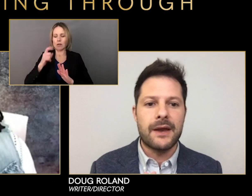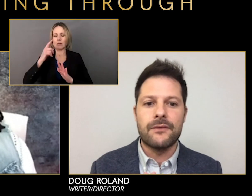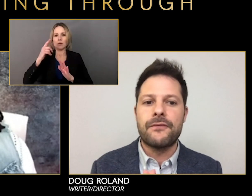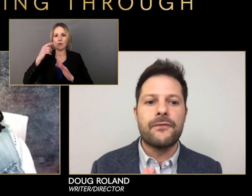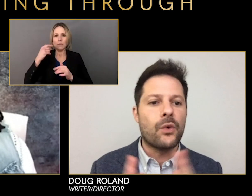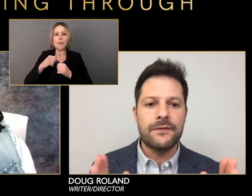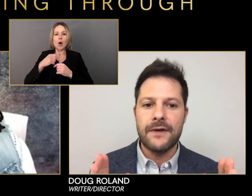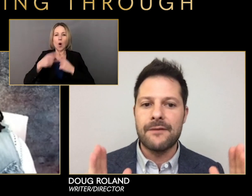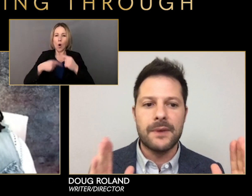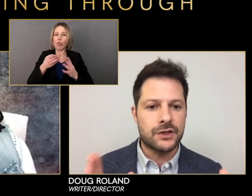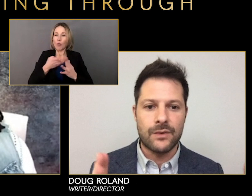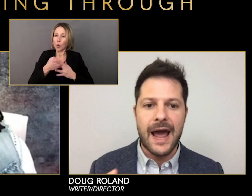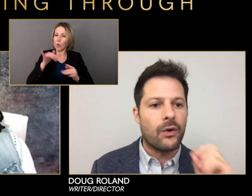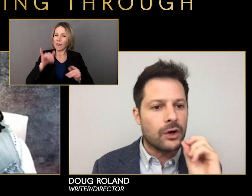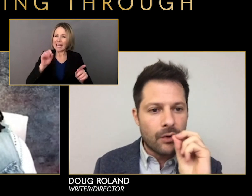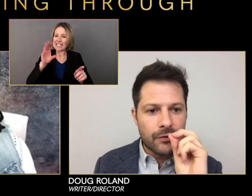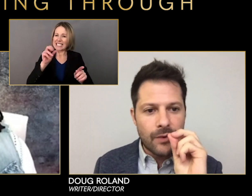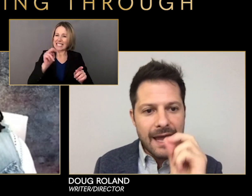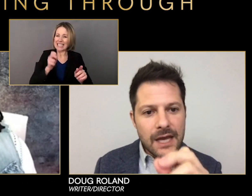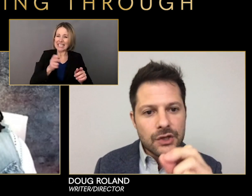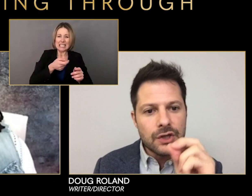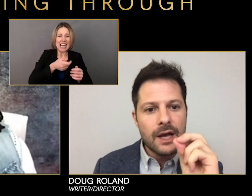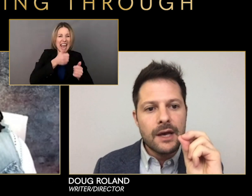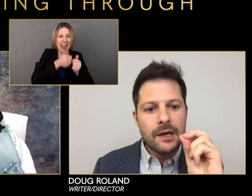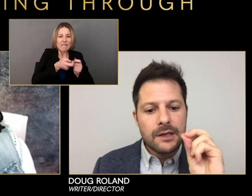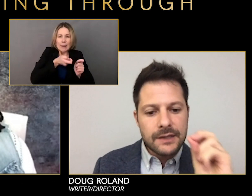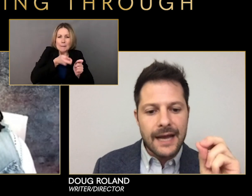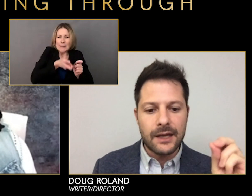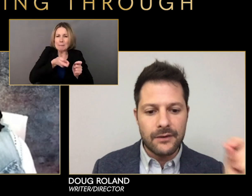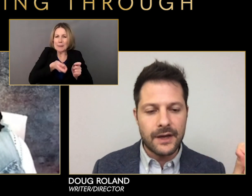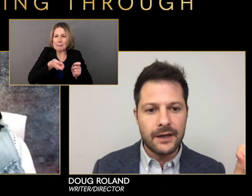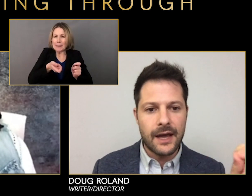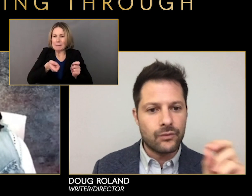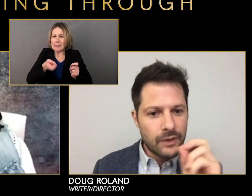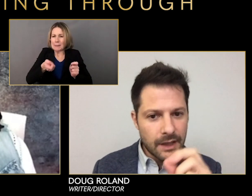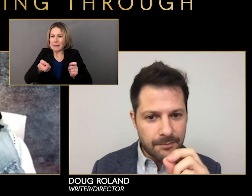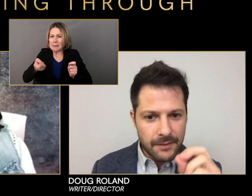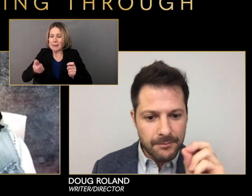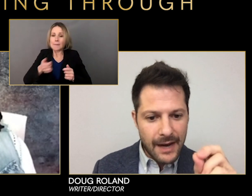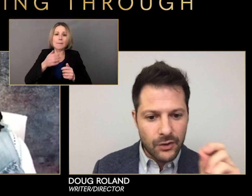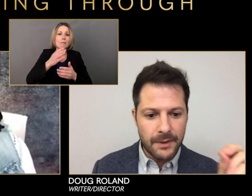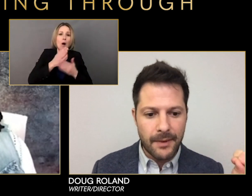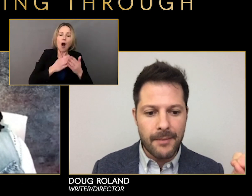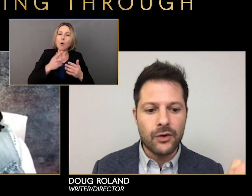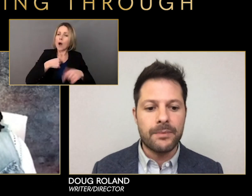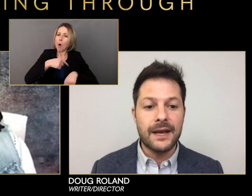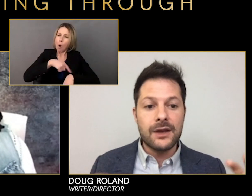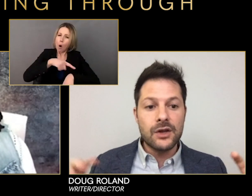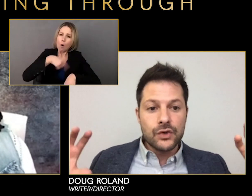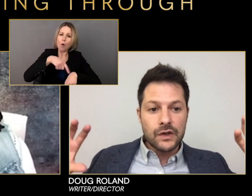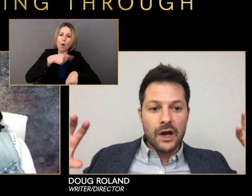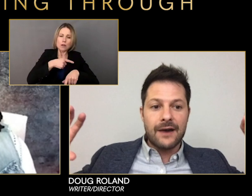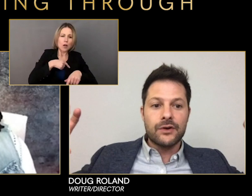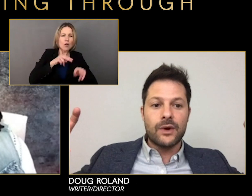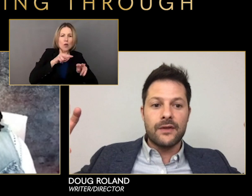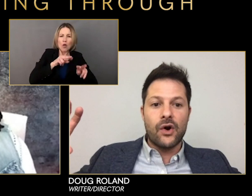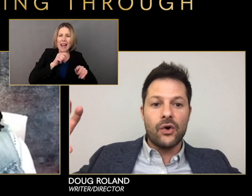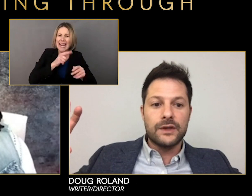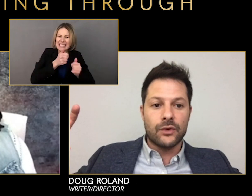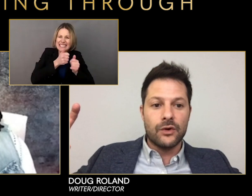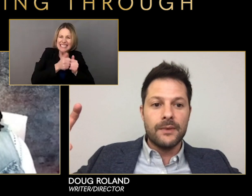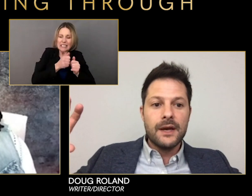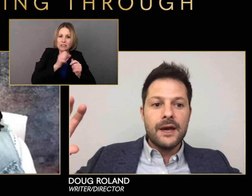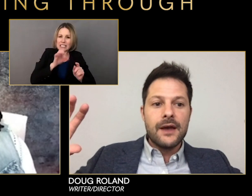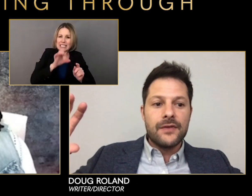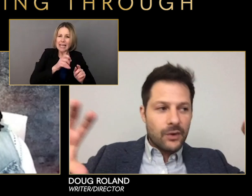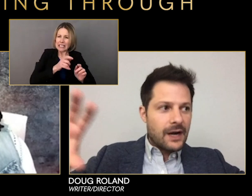probably spent 45 minutes to an hour going through each second of it and really beat by micro beat. And you saw everyone in the